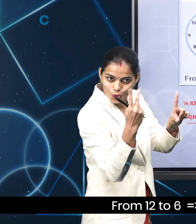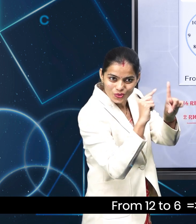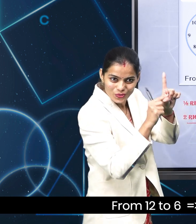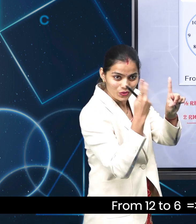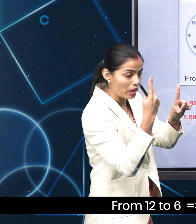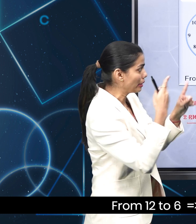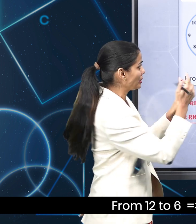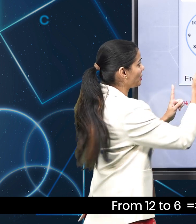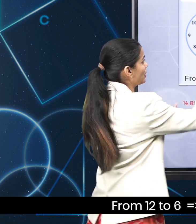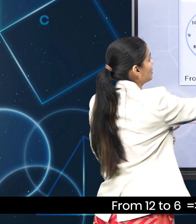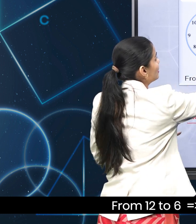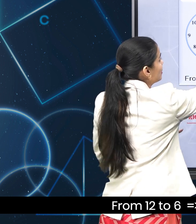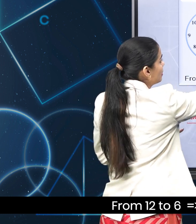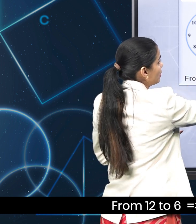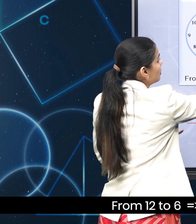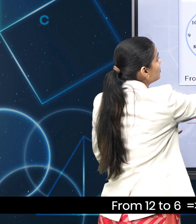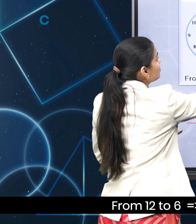is equal to 2 right angles.